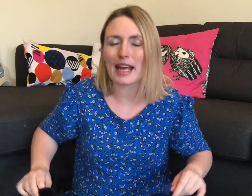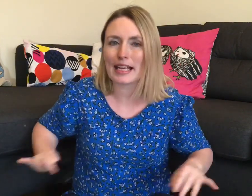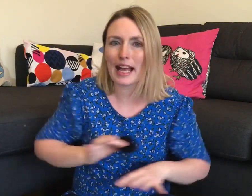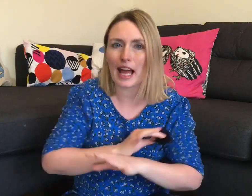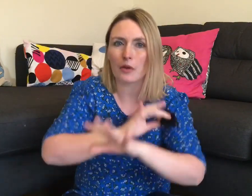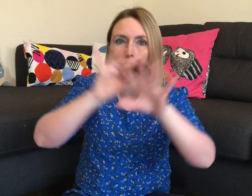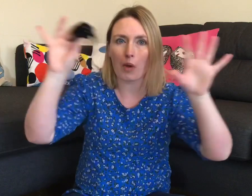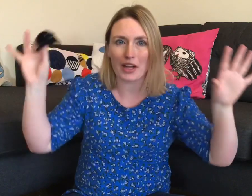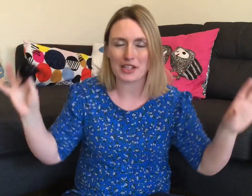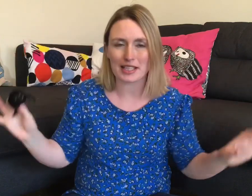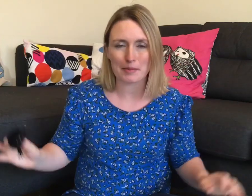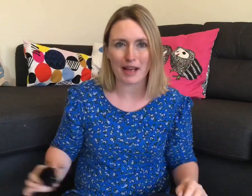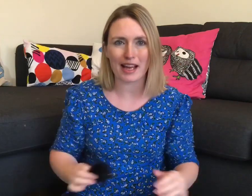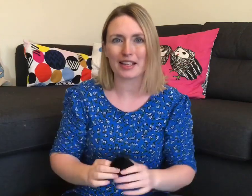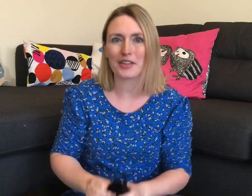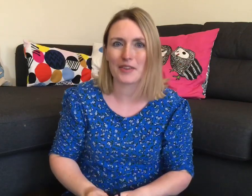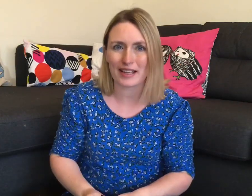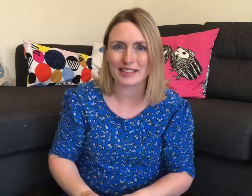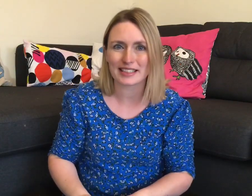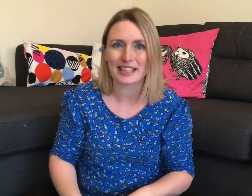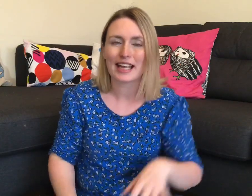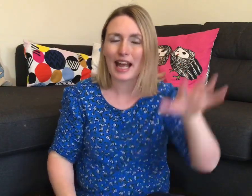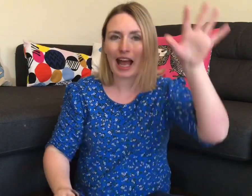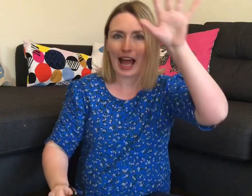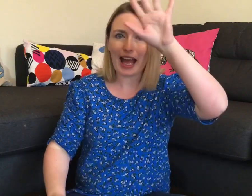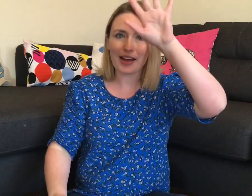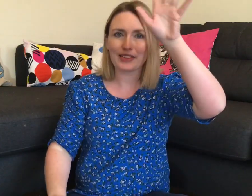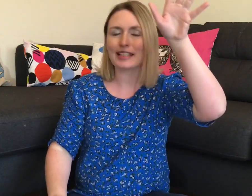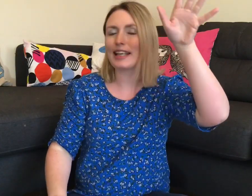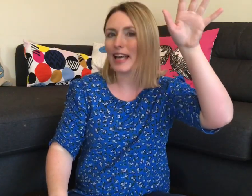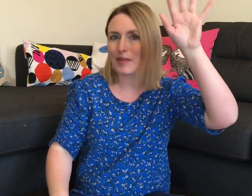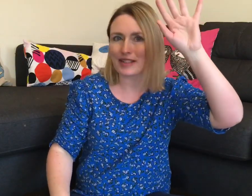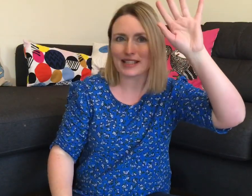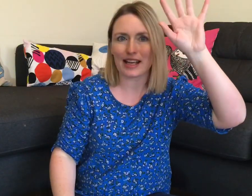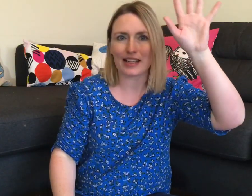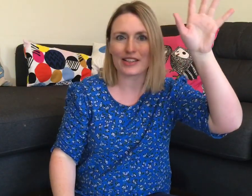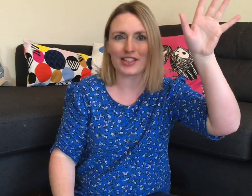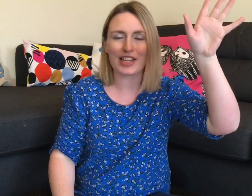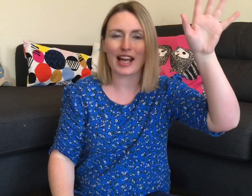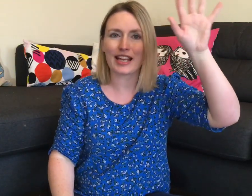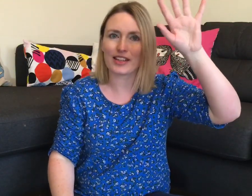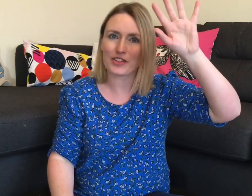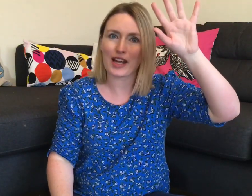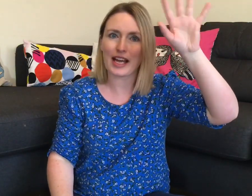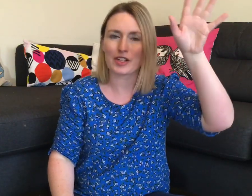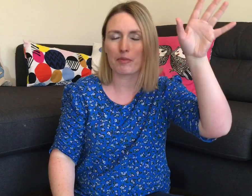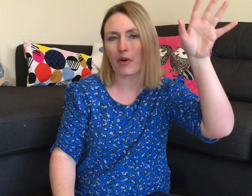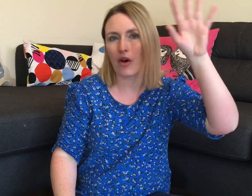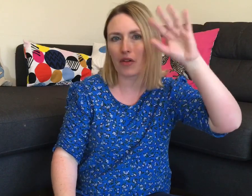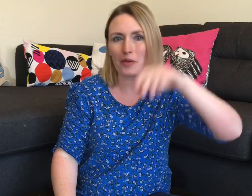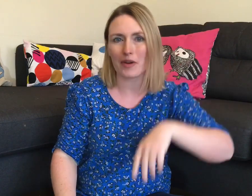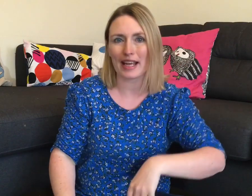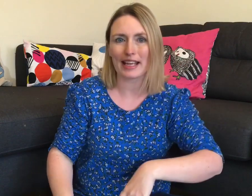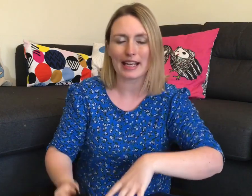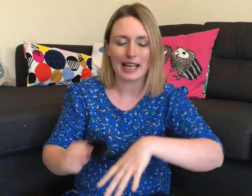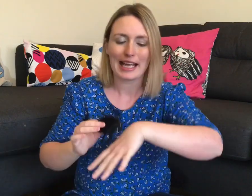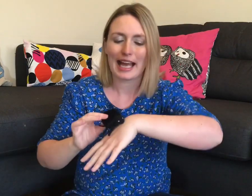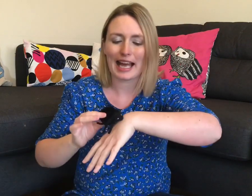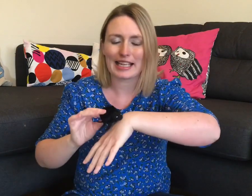and washed the spider out out came the sunshine and dried up all the rain and